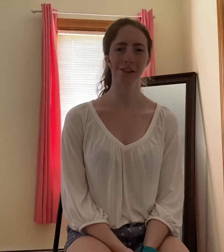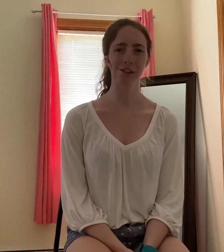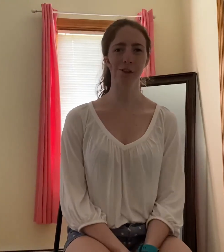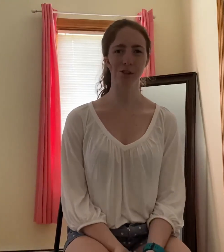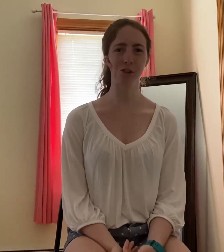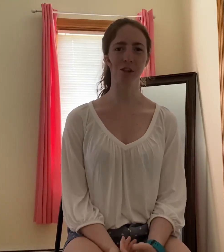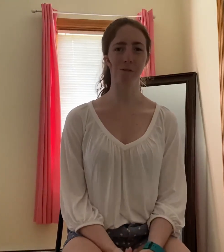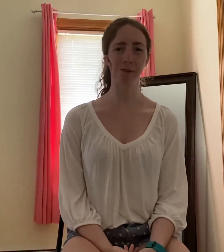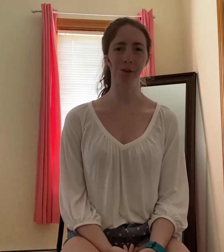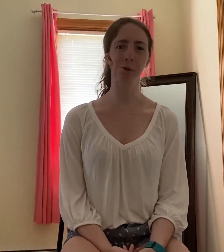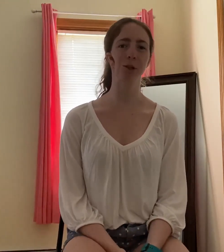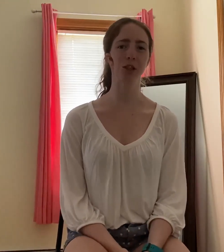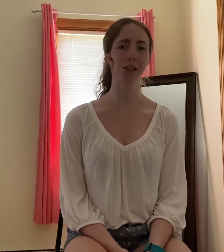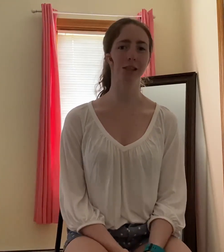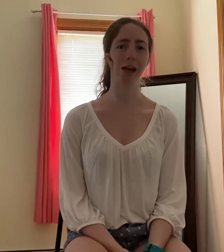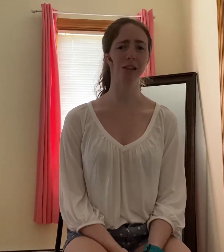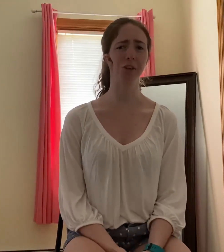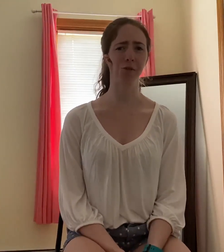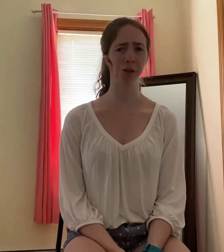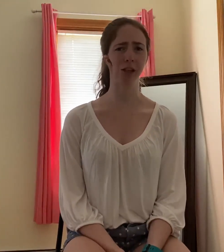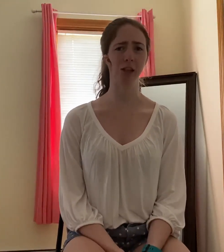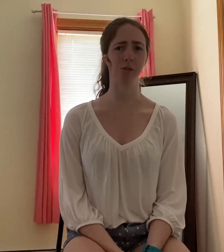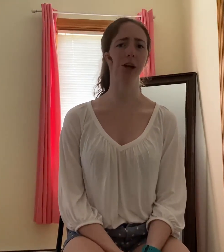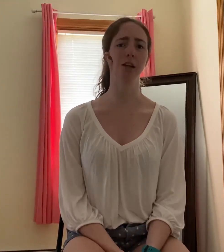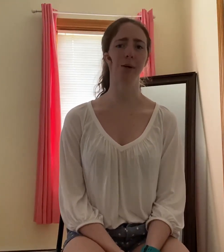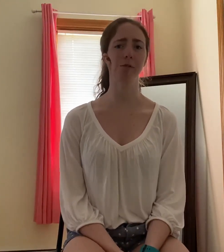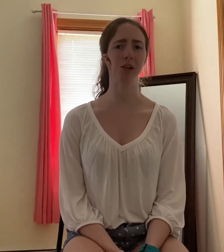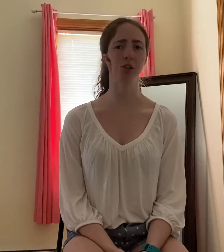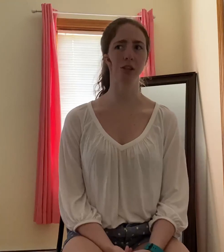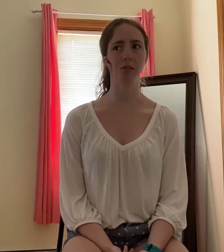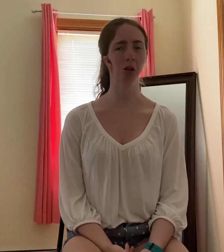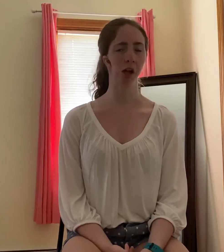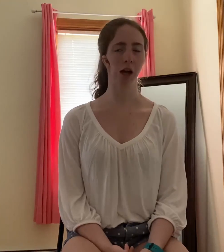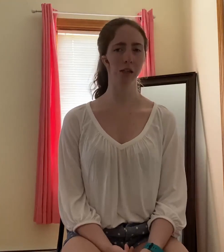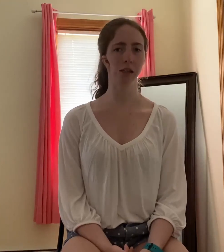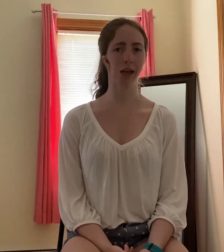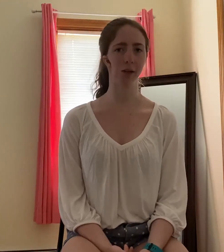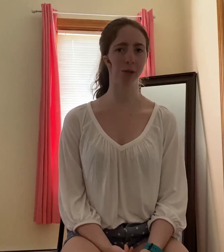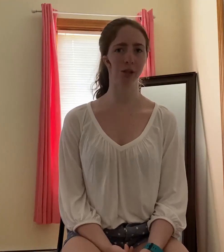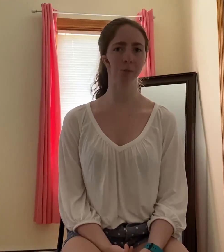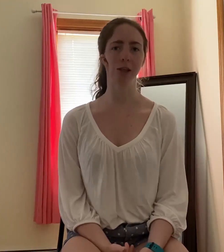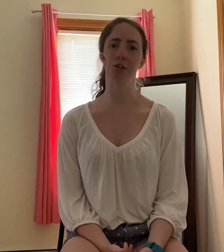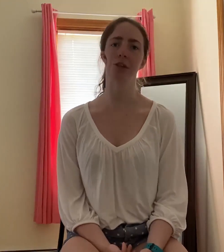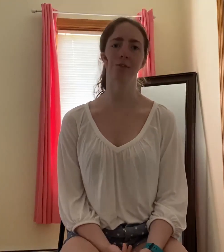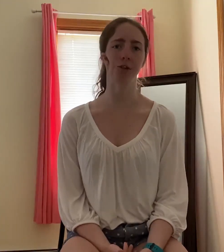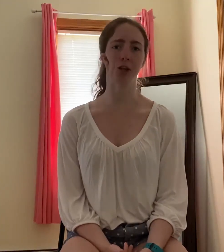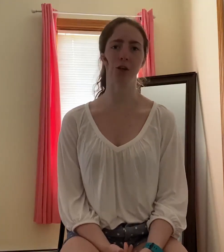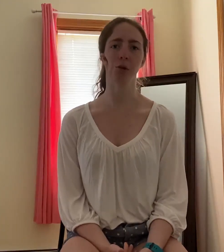So those are just a few emergency signs that are really good for healthcare professionals and honestly anyone to know, because you never know